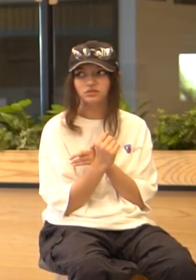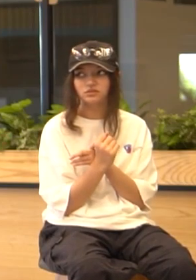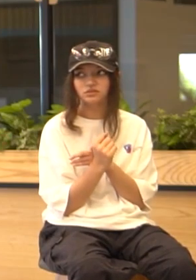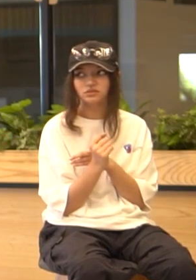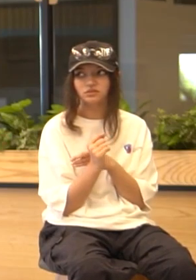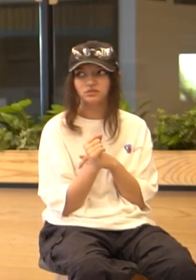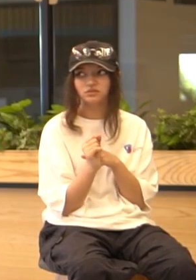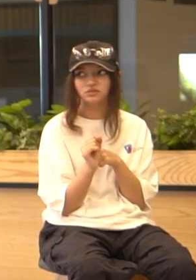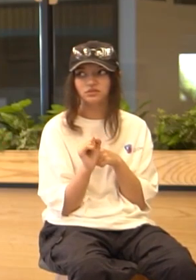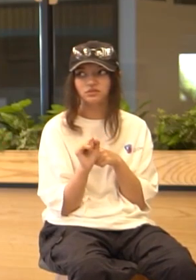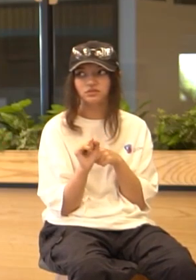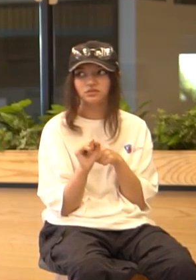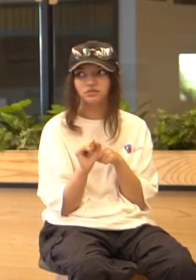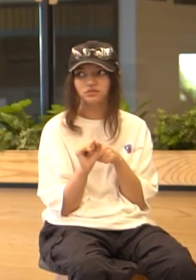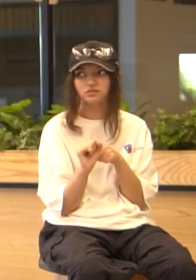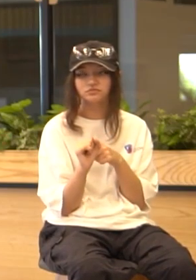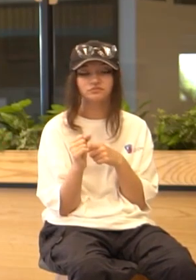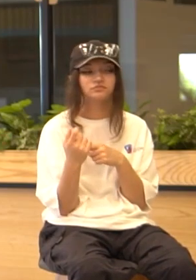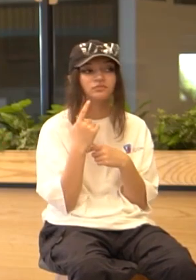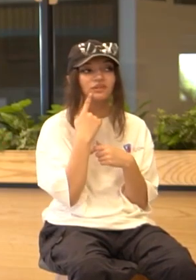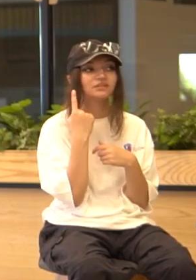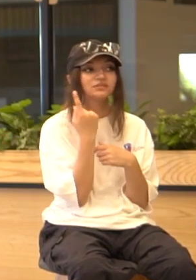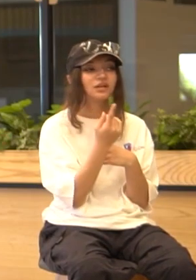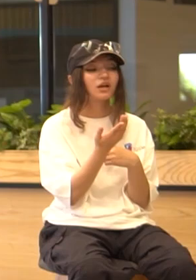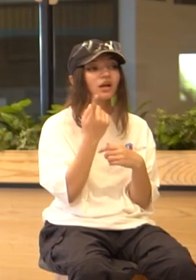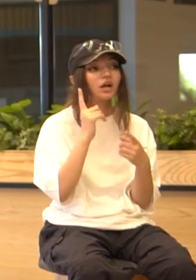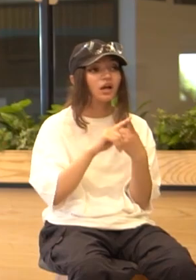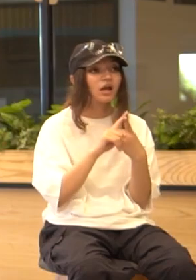make any attempts for Arabic fonts?